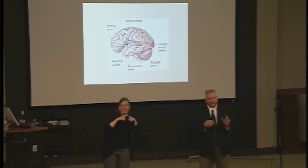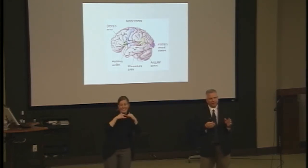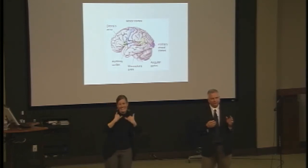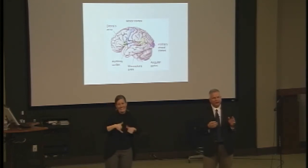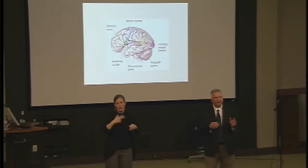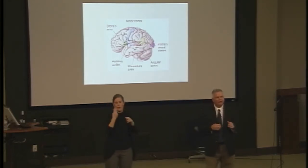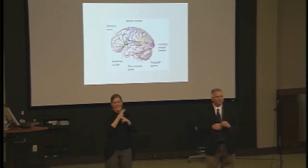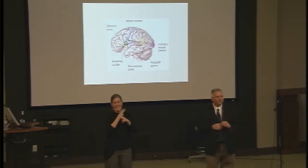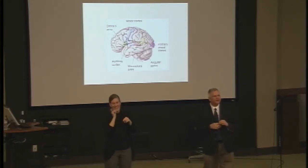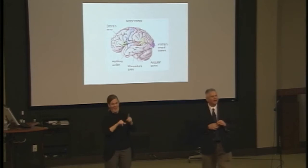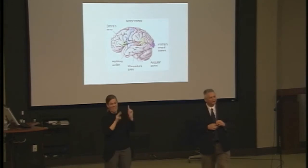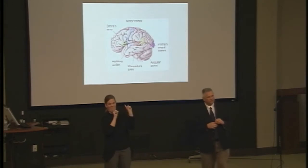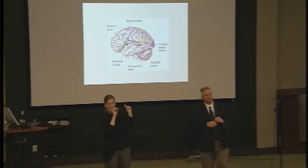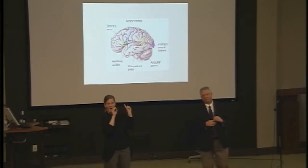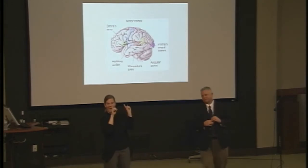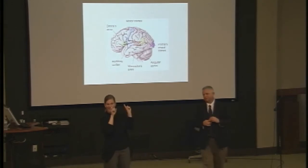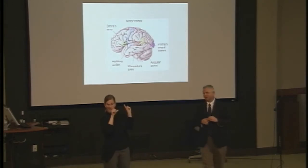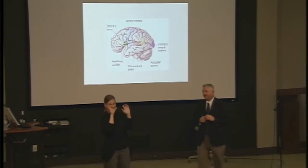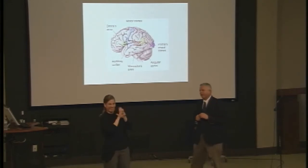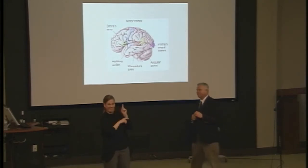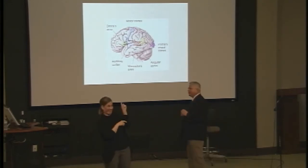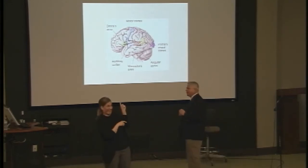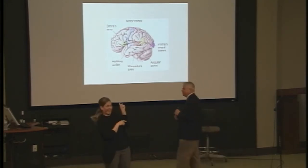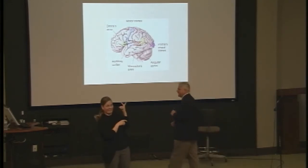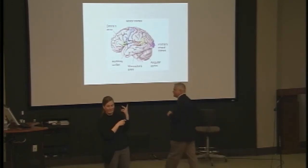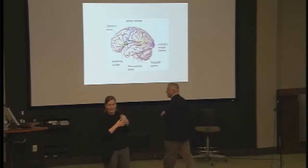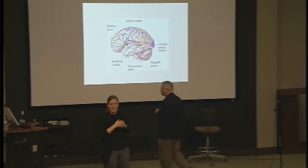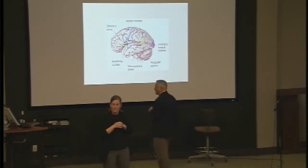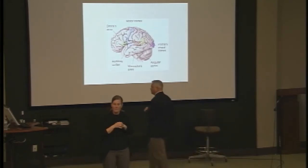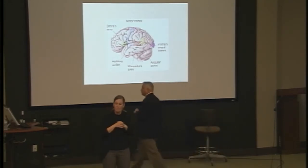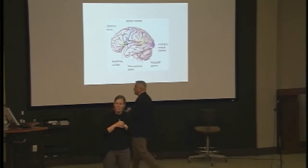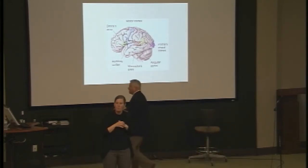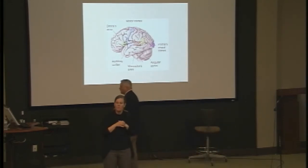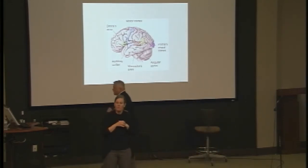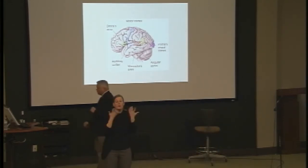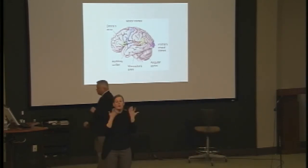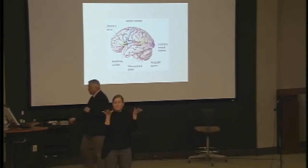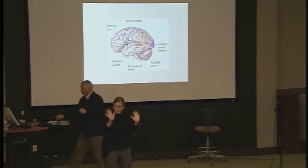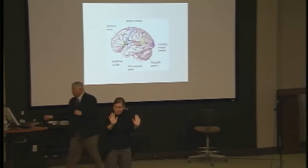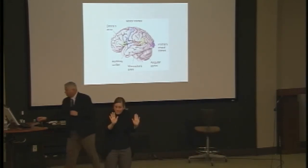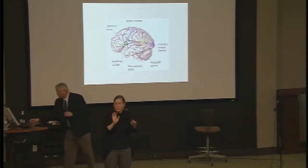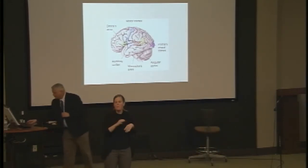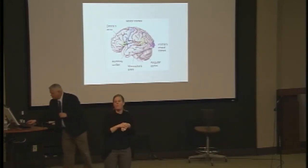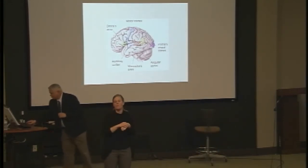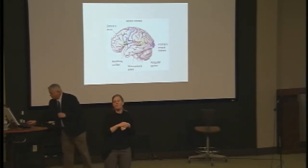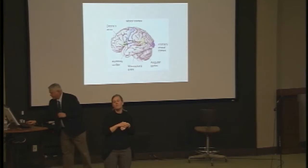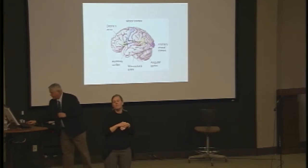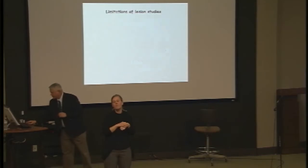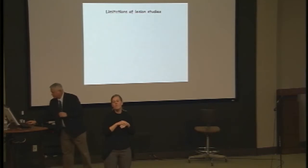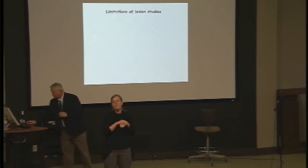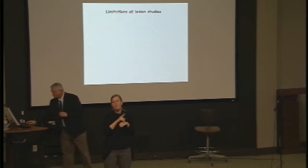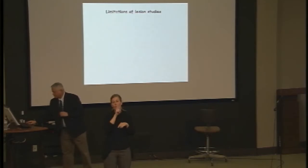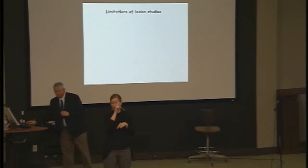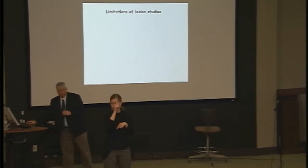framework stands up. But one of the problems